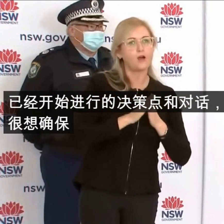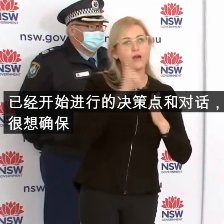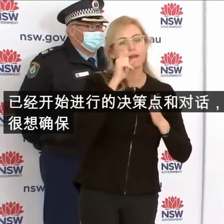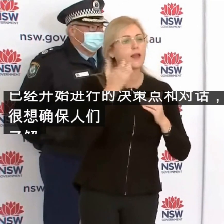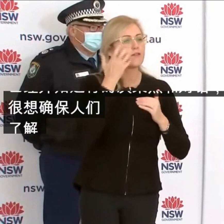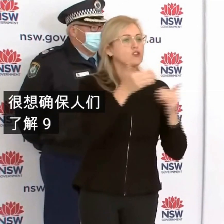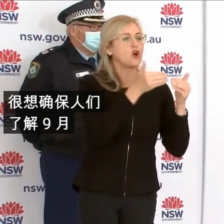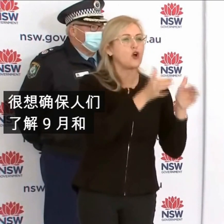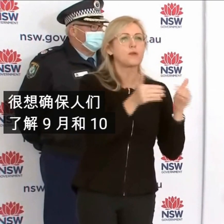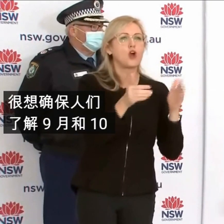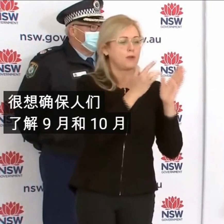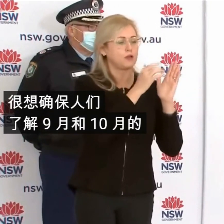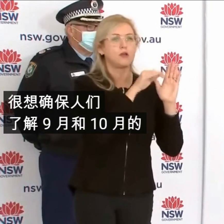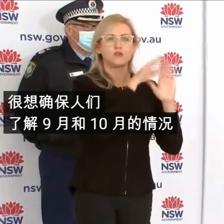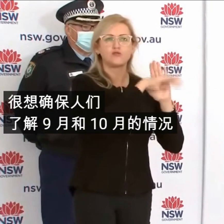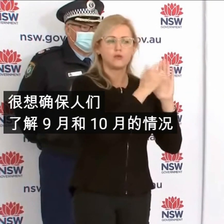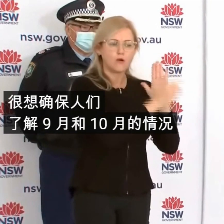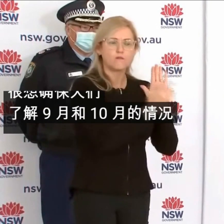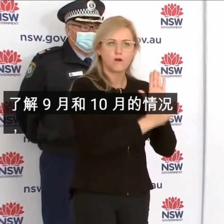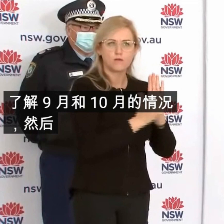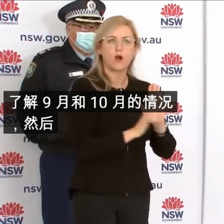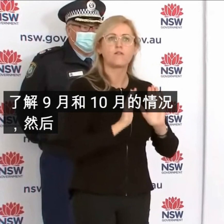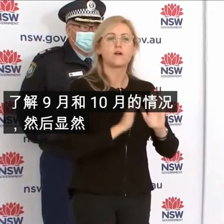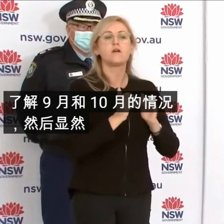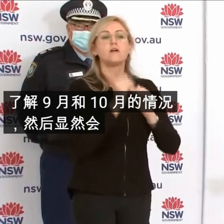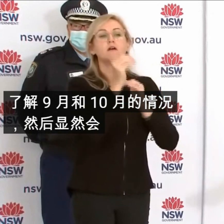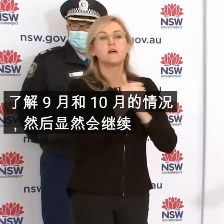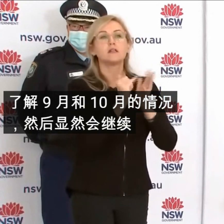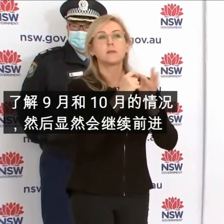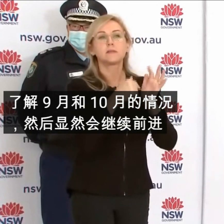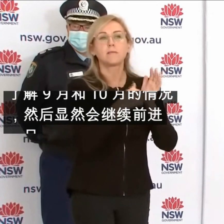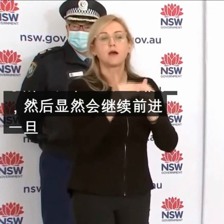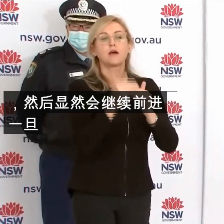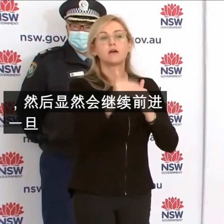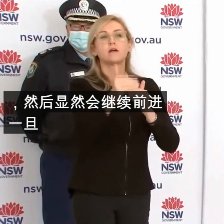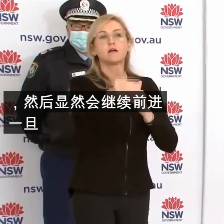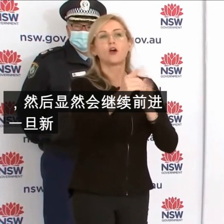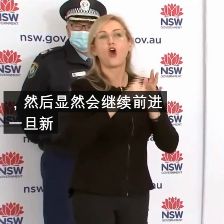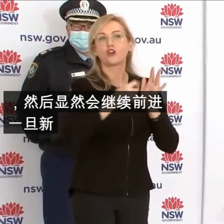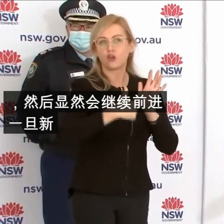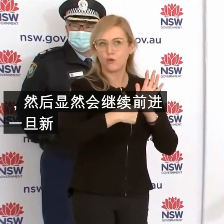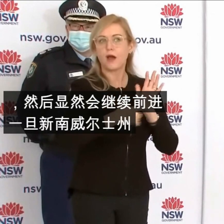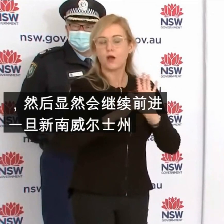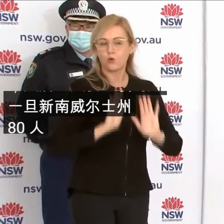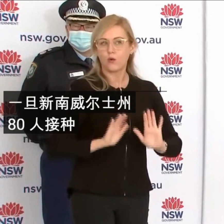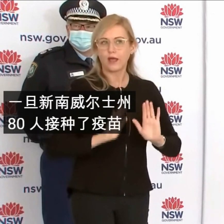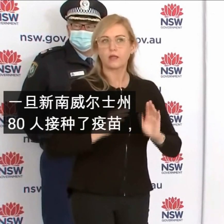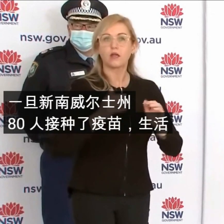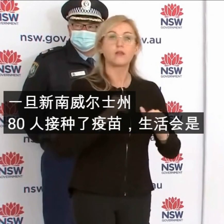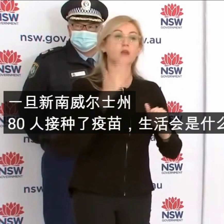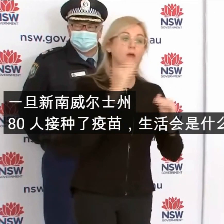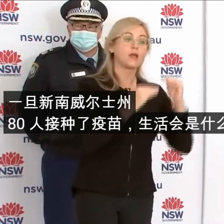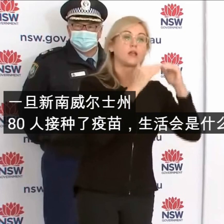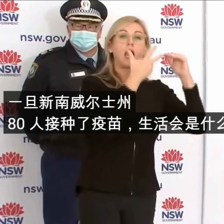people have a sense of what September and October looks like, and then obviously moving forward what life looks like once New South Wales is